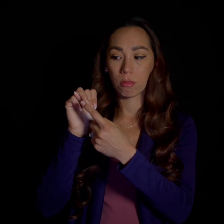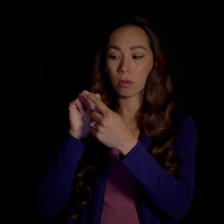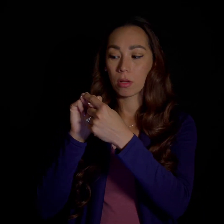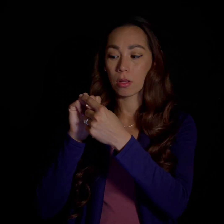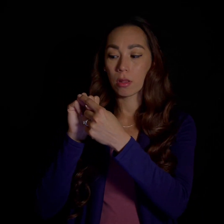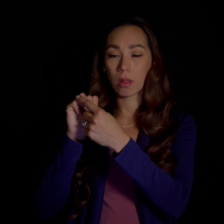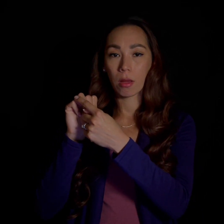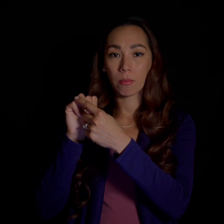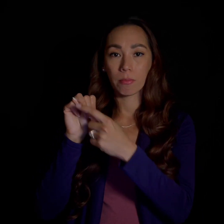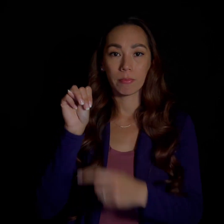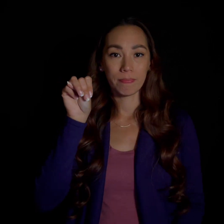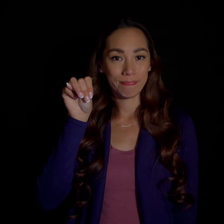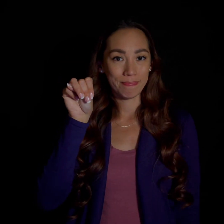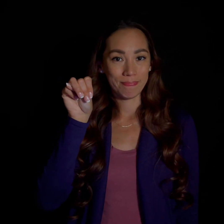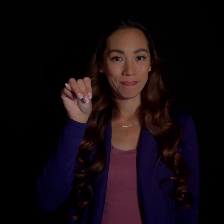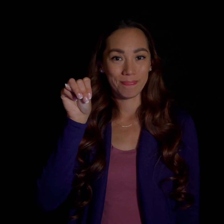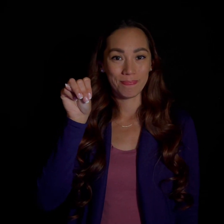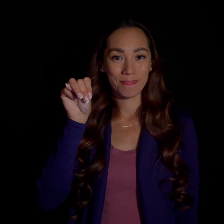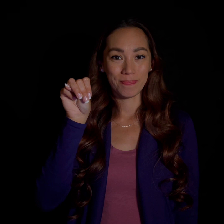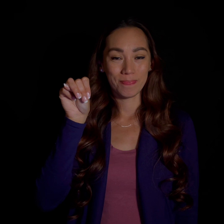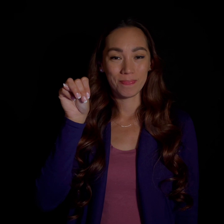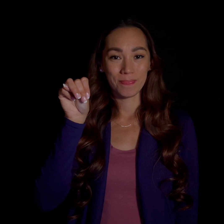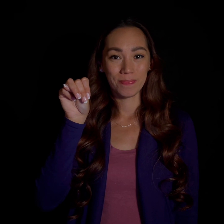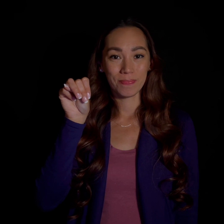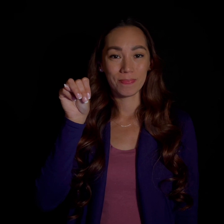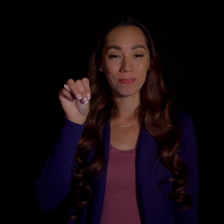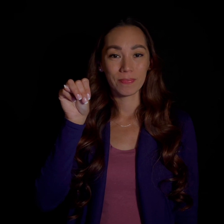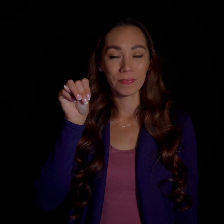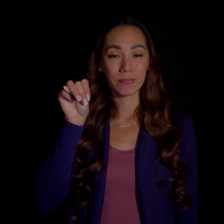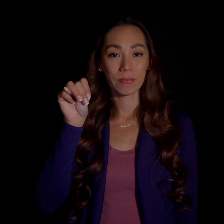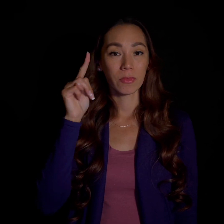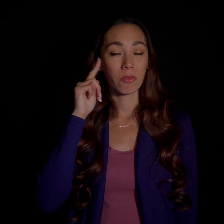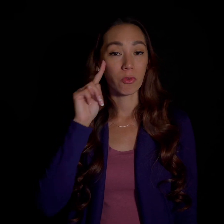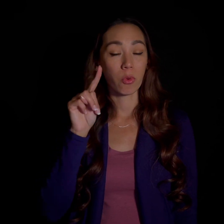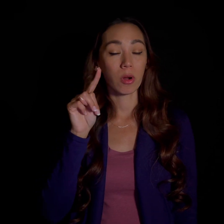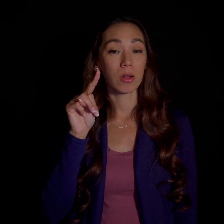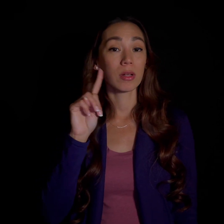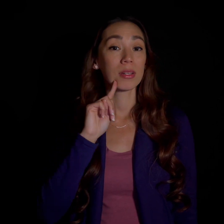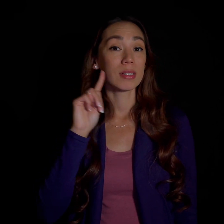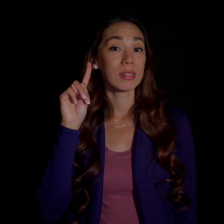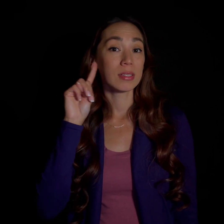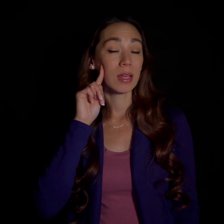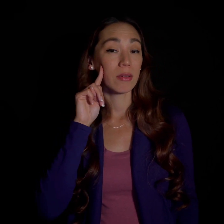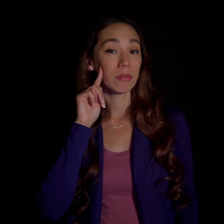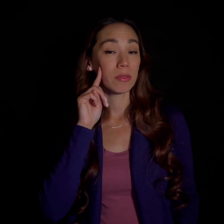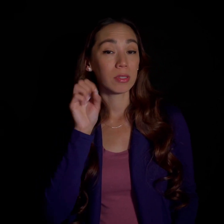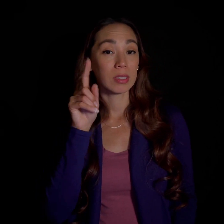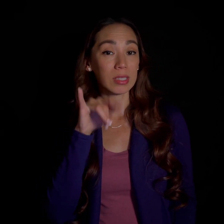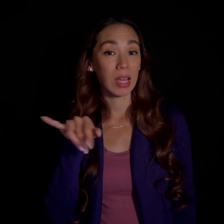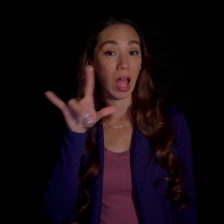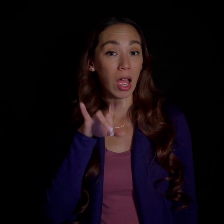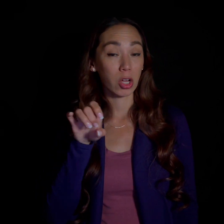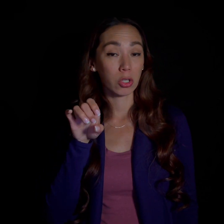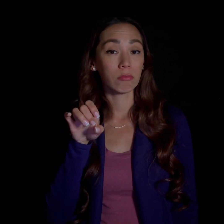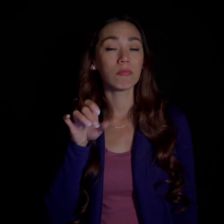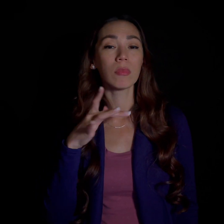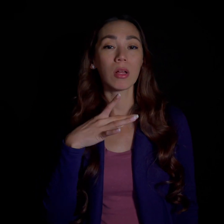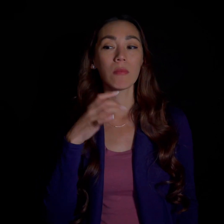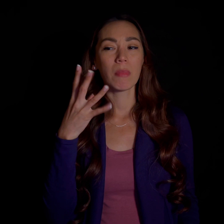three fingers and push them together under your thumb. For a lexicalized or deaf style of